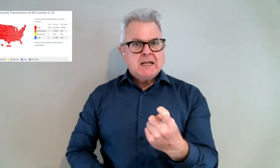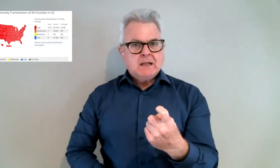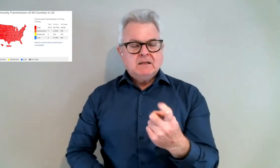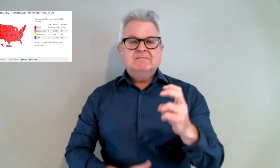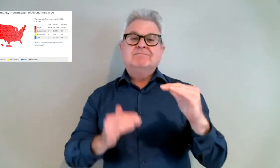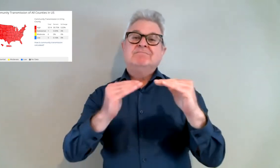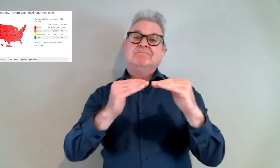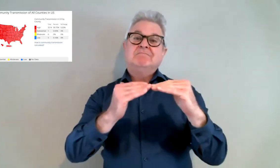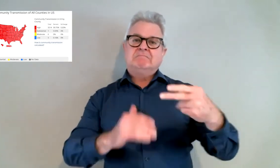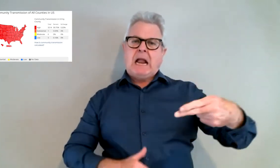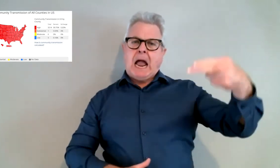is in red,